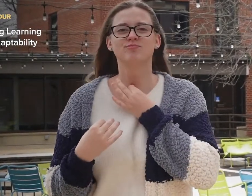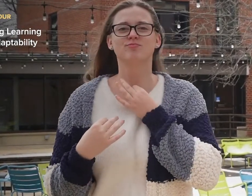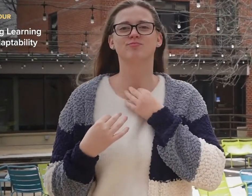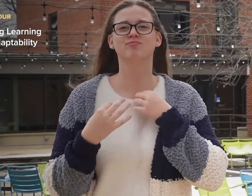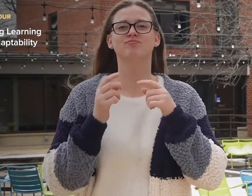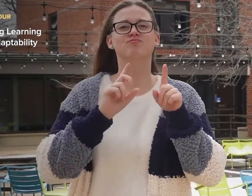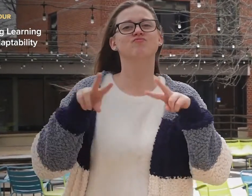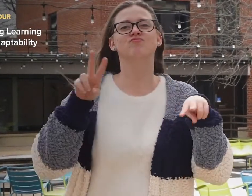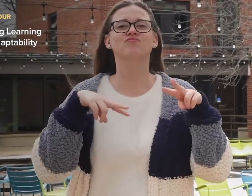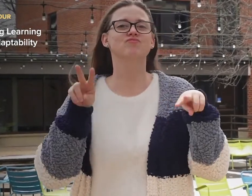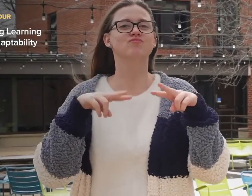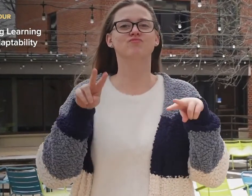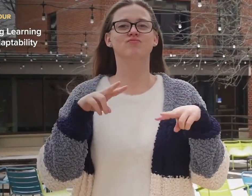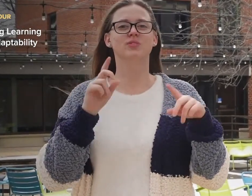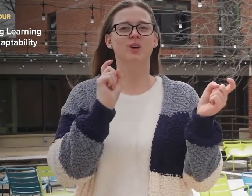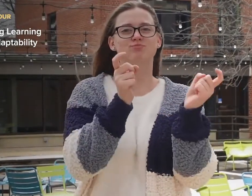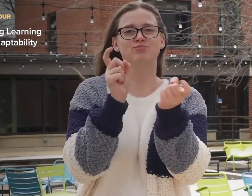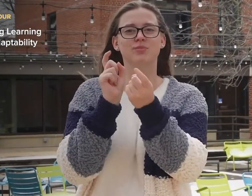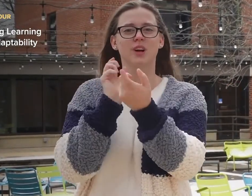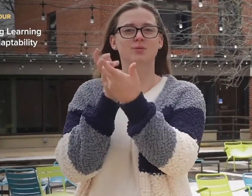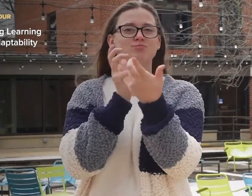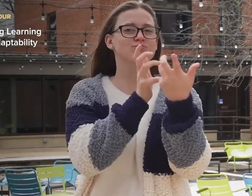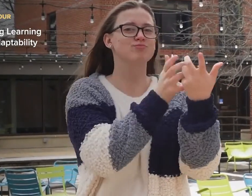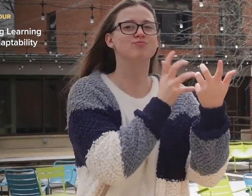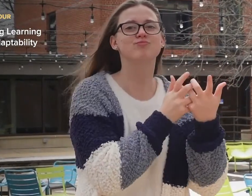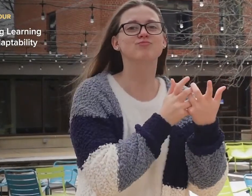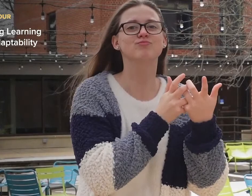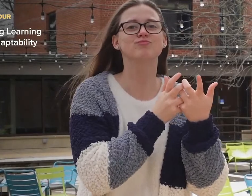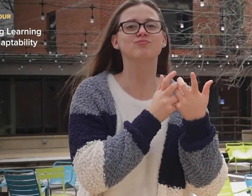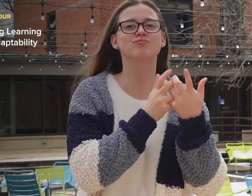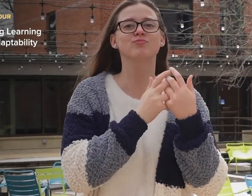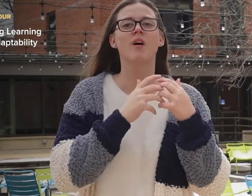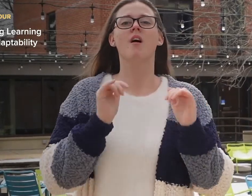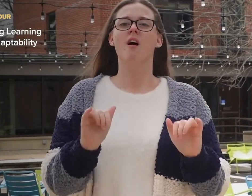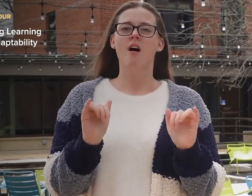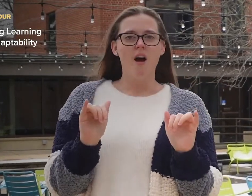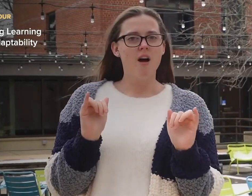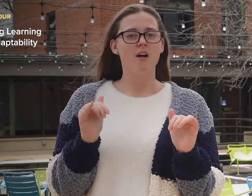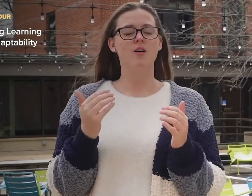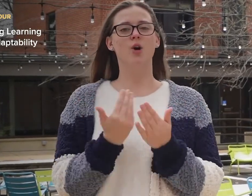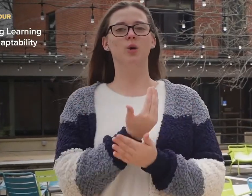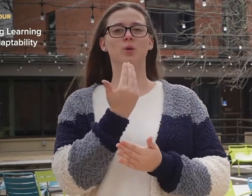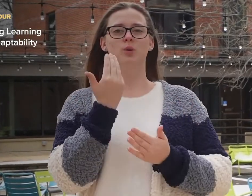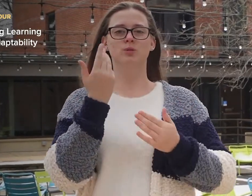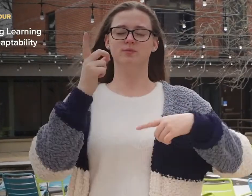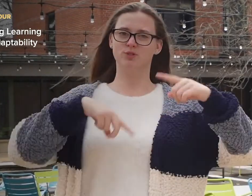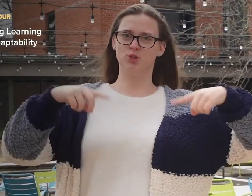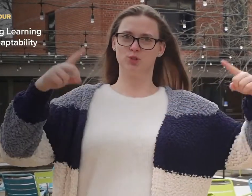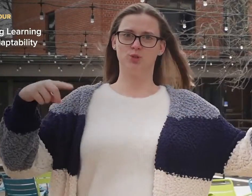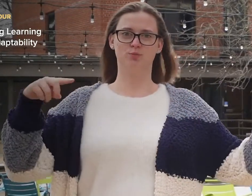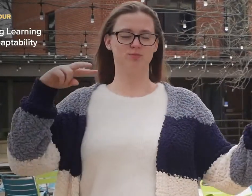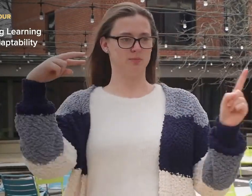Fostering a community and adaptability about new and differing perspectives